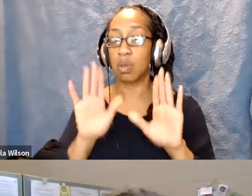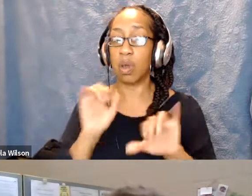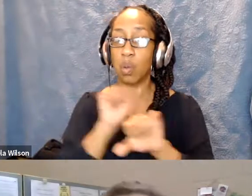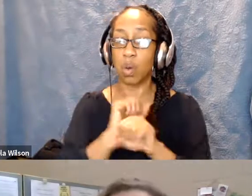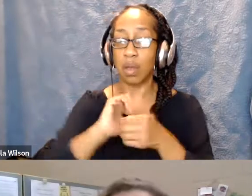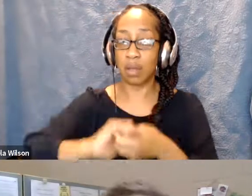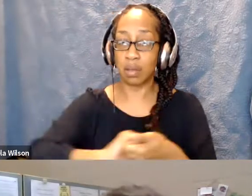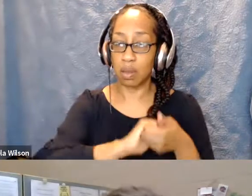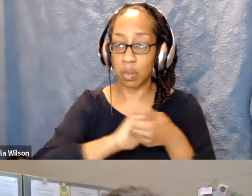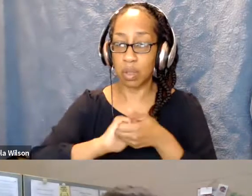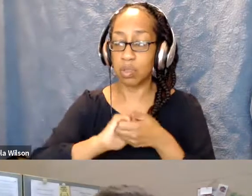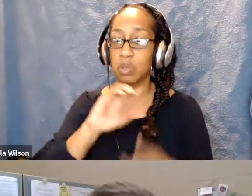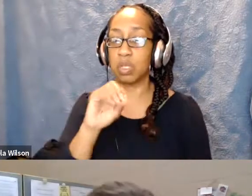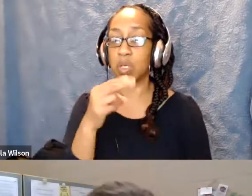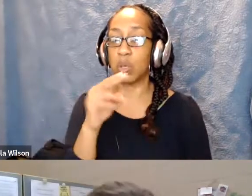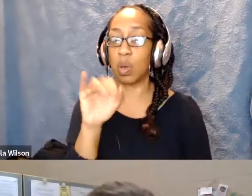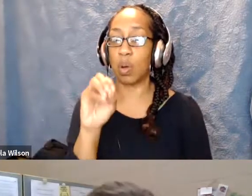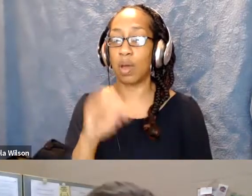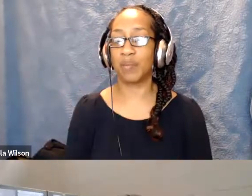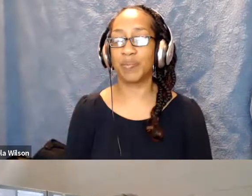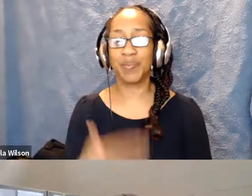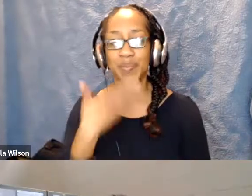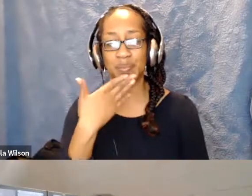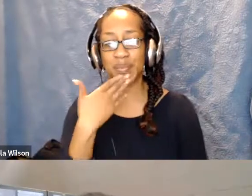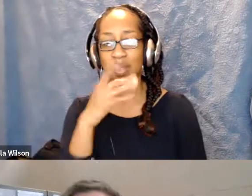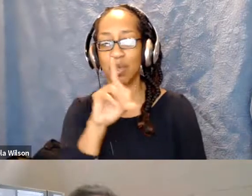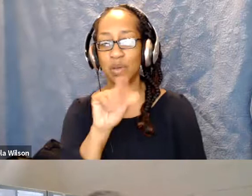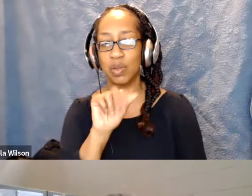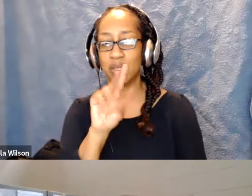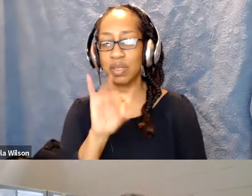occurring in Ohio. Thank you, David.